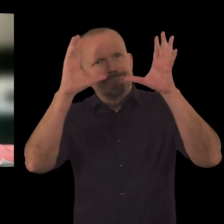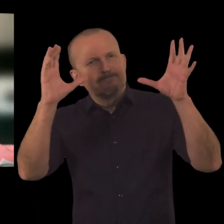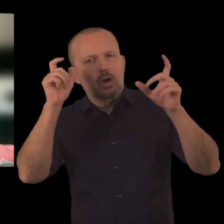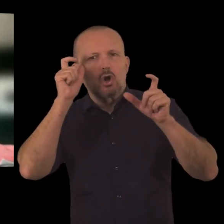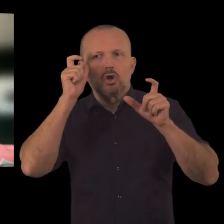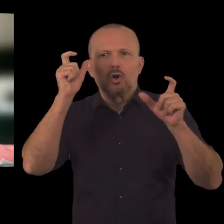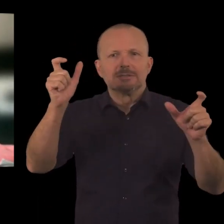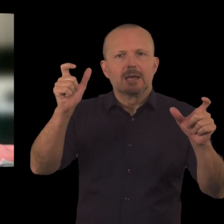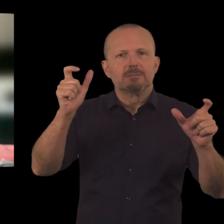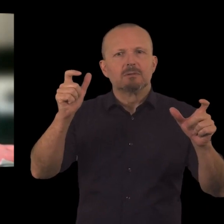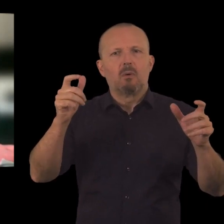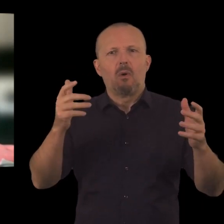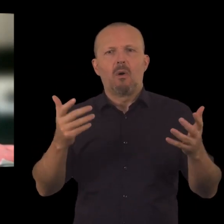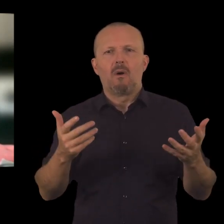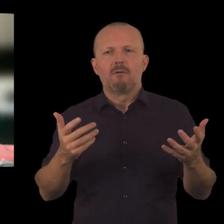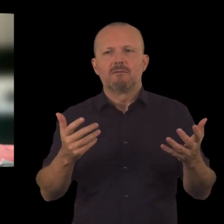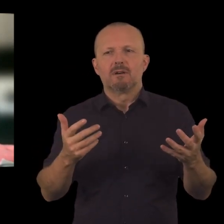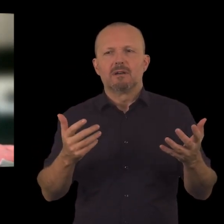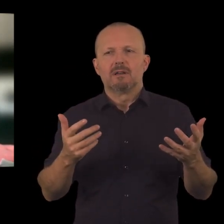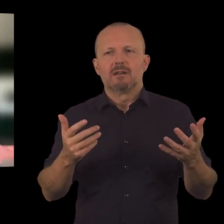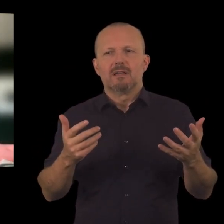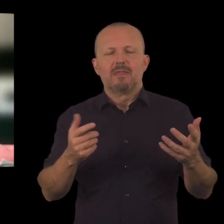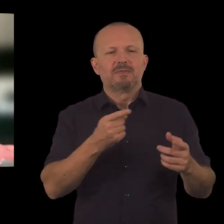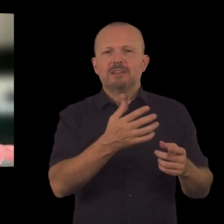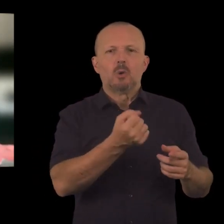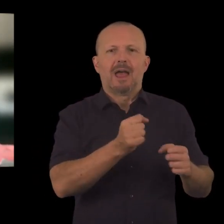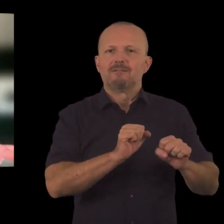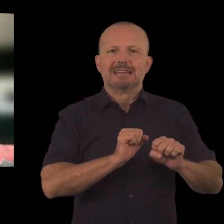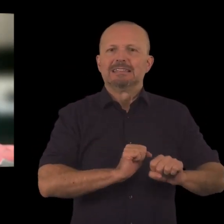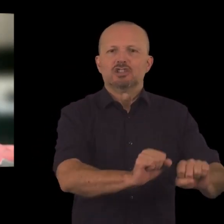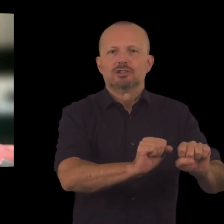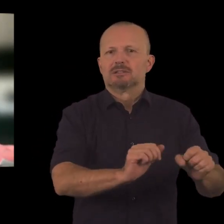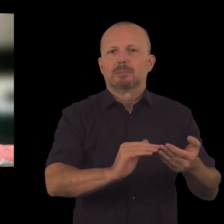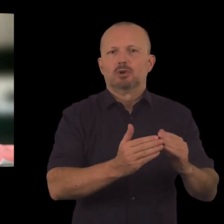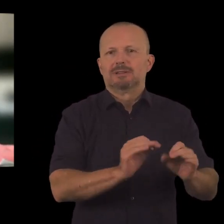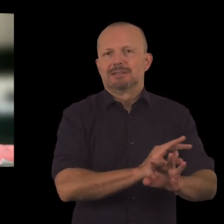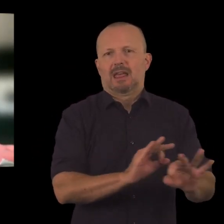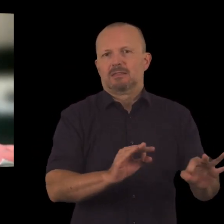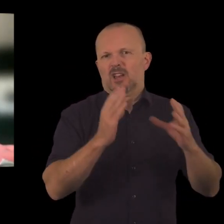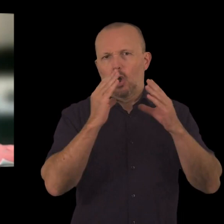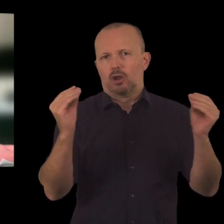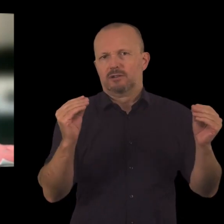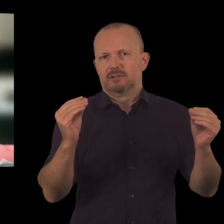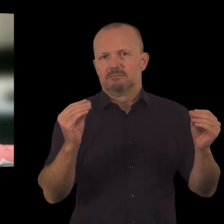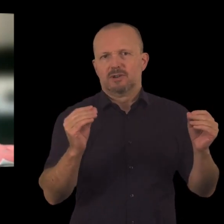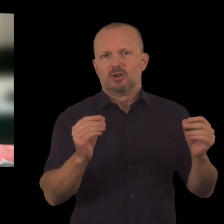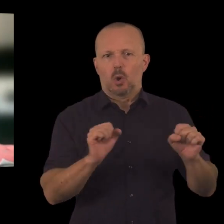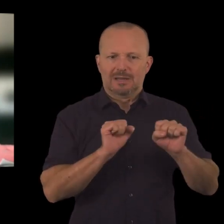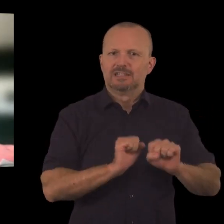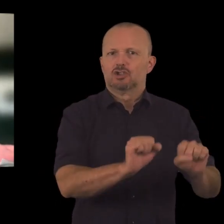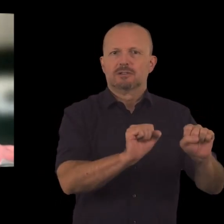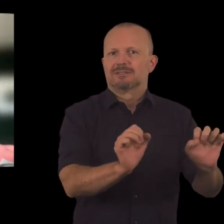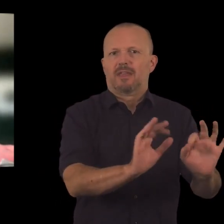their concepts of things like, they don't have a concept of like, how do we work with our Indigenous community,